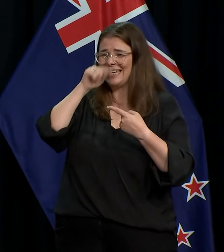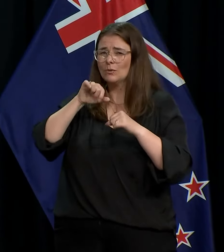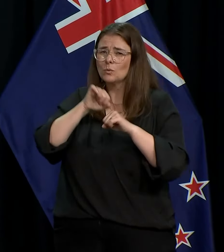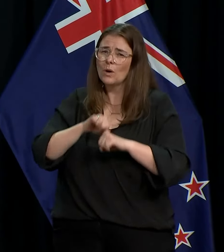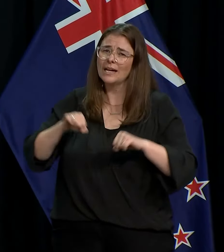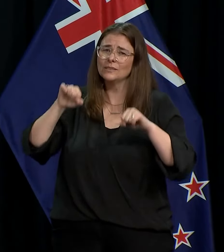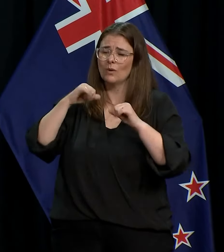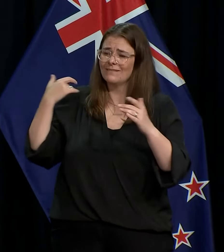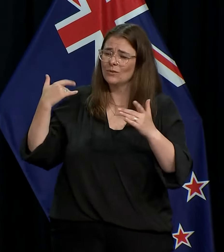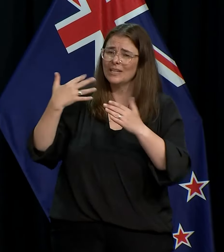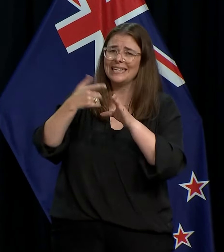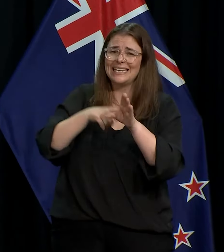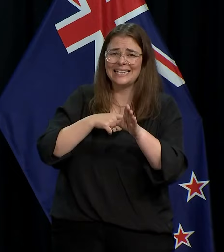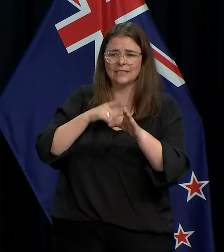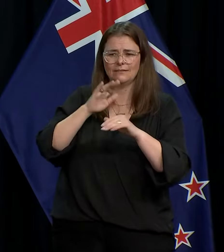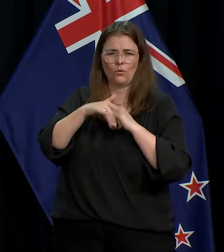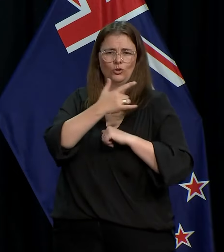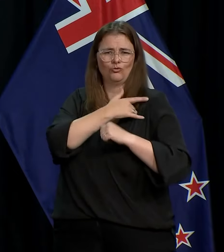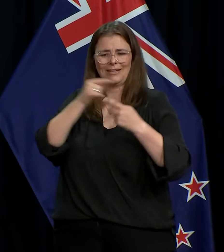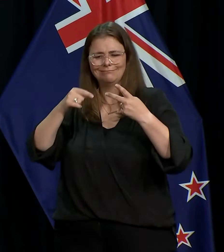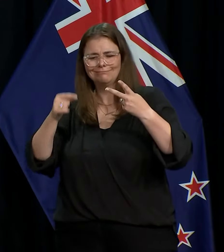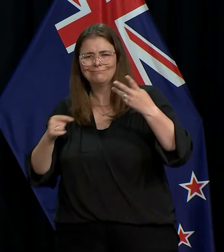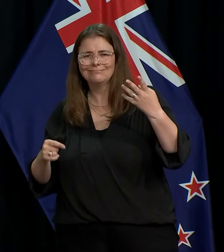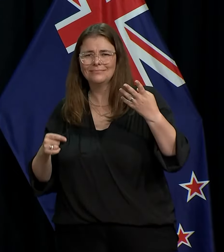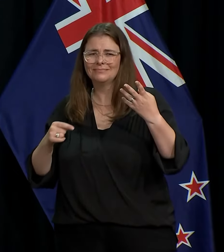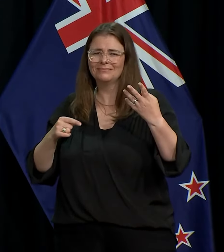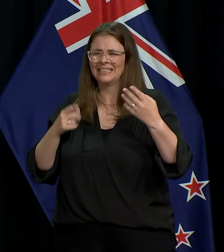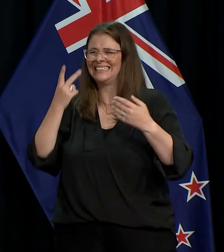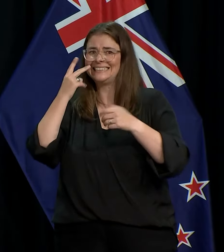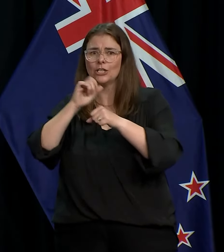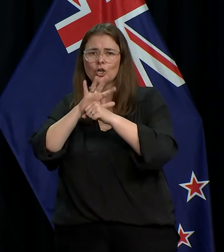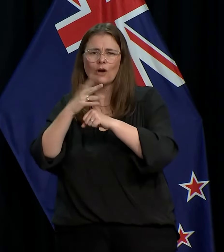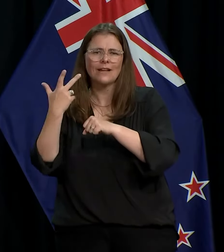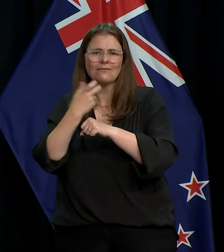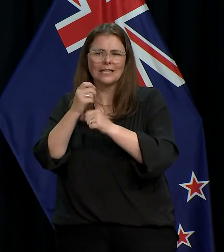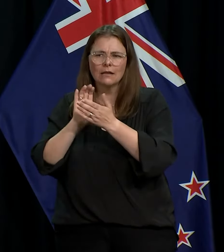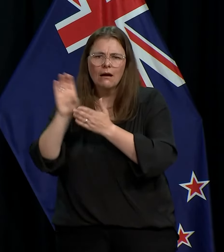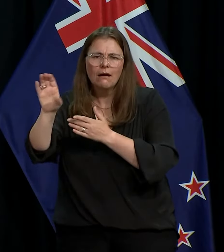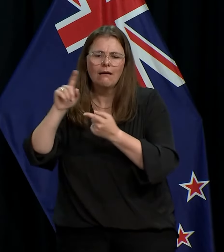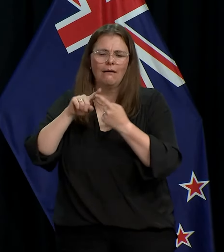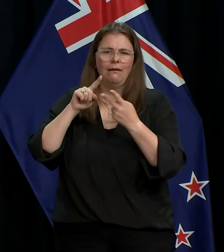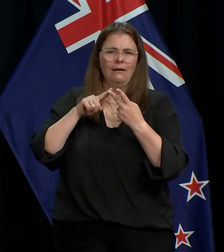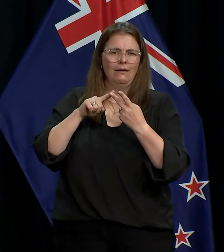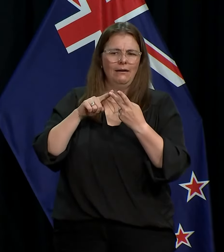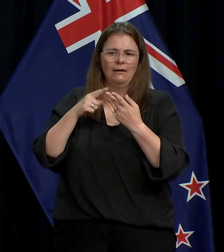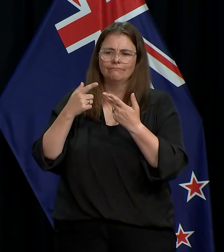for the government to fund. They see the COVID-19 vaccines and the COVID-19